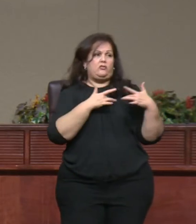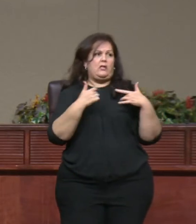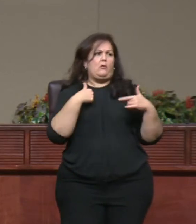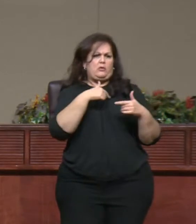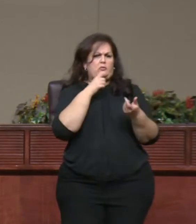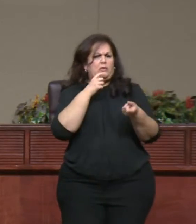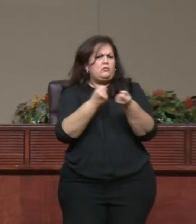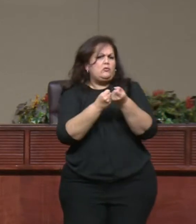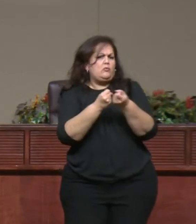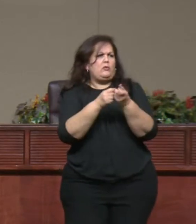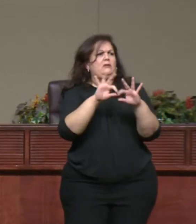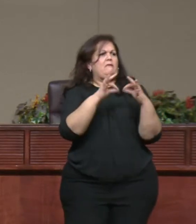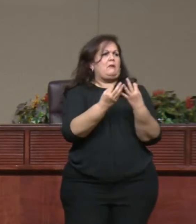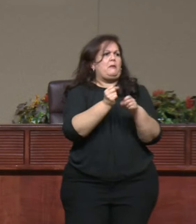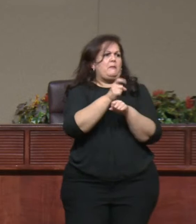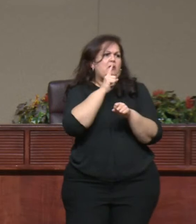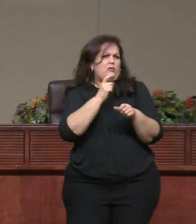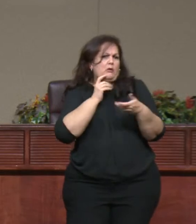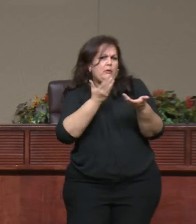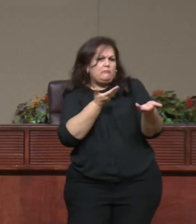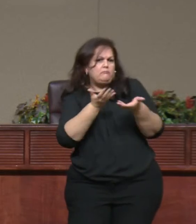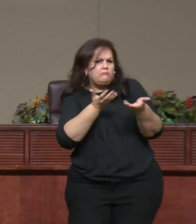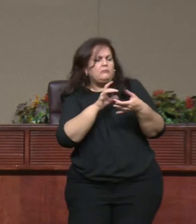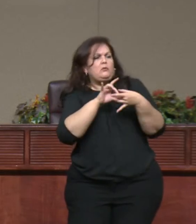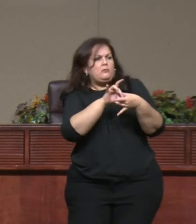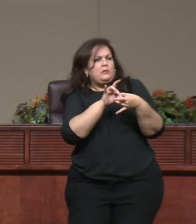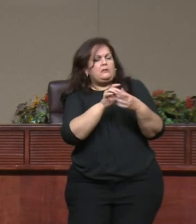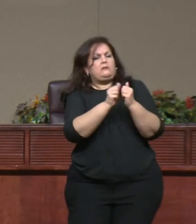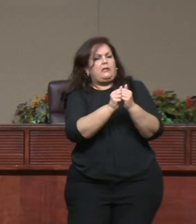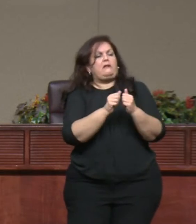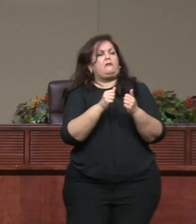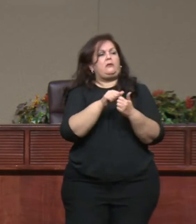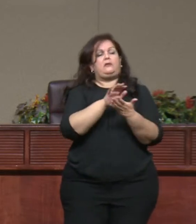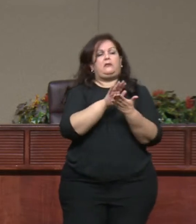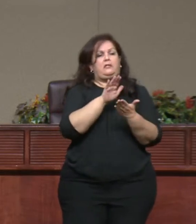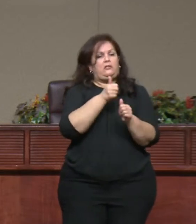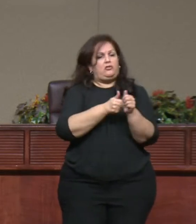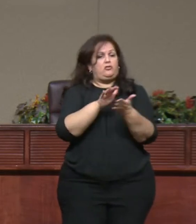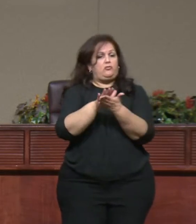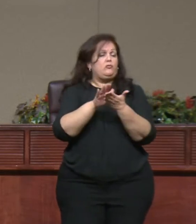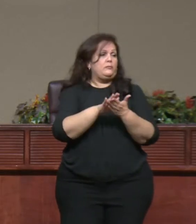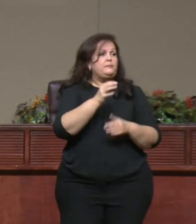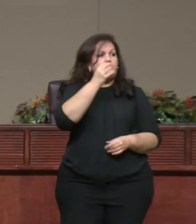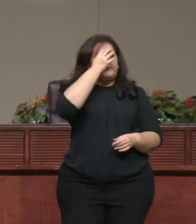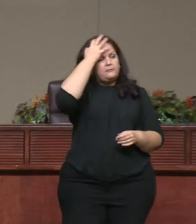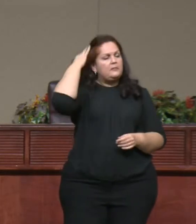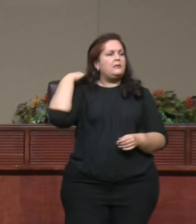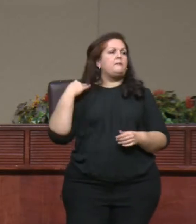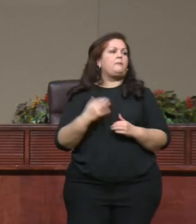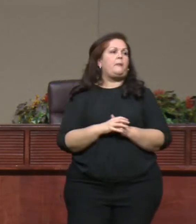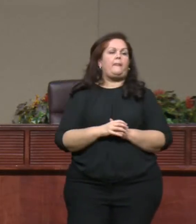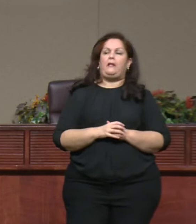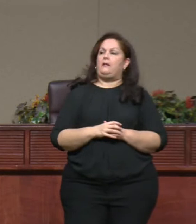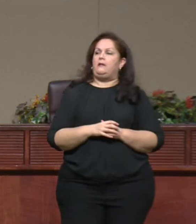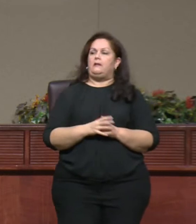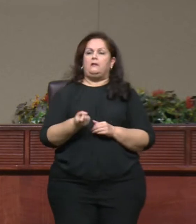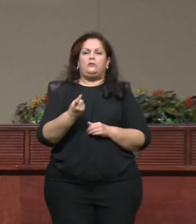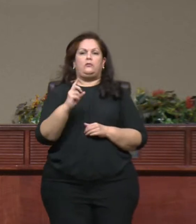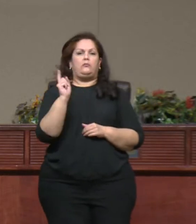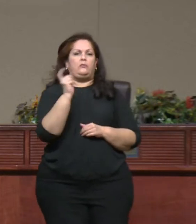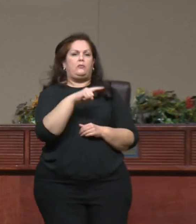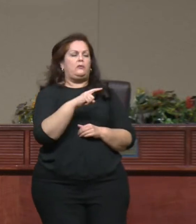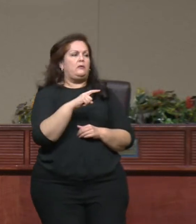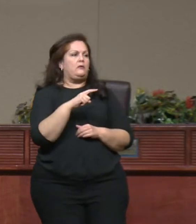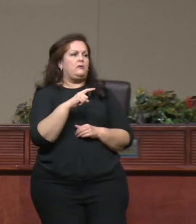for our families and make sure that we're working with them at the school level. Thank you. Just two more. Troy Campbell